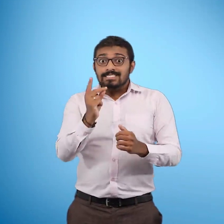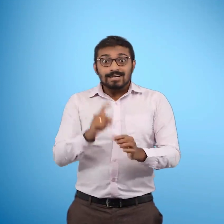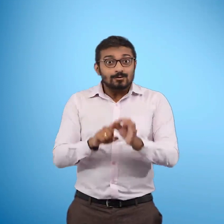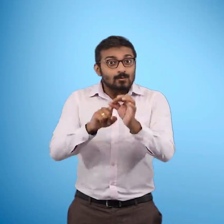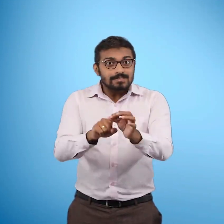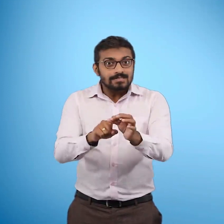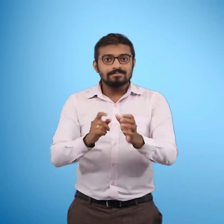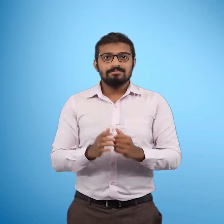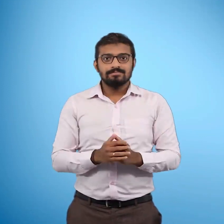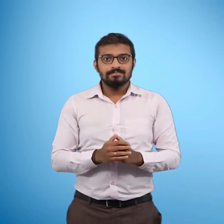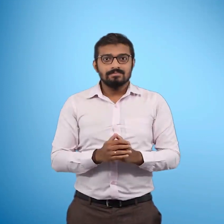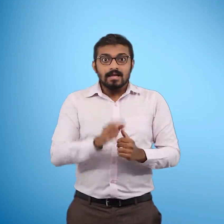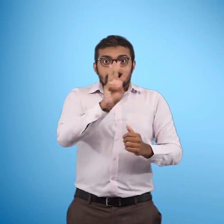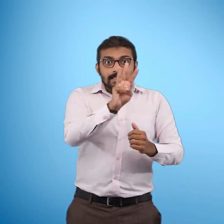What are the factors of 36?